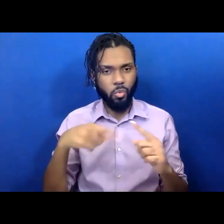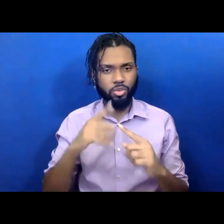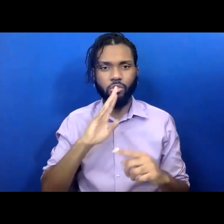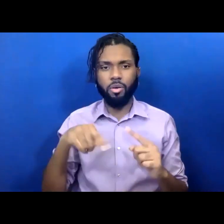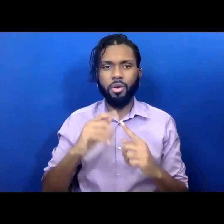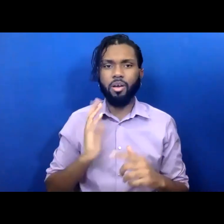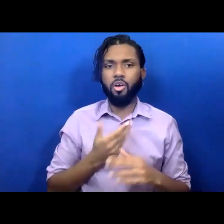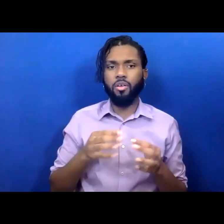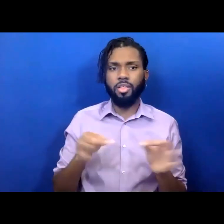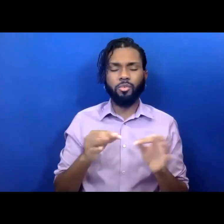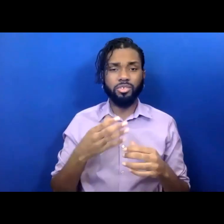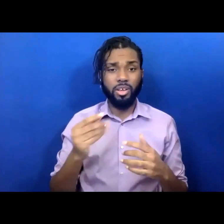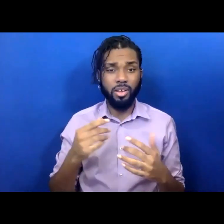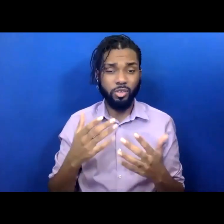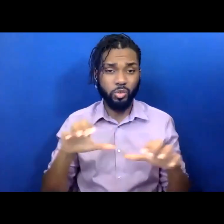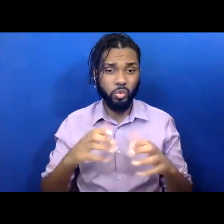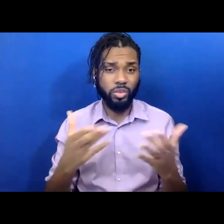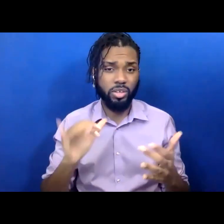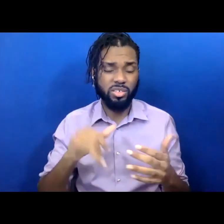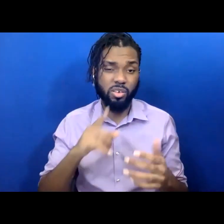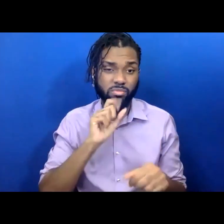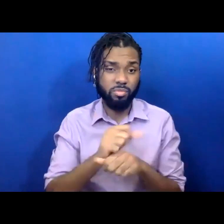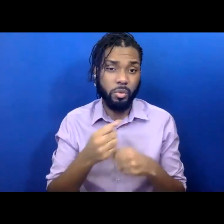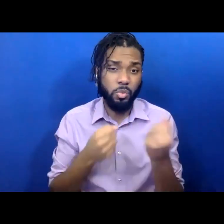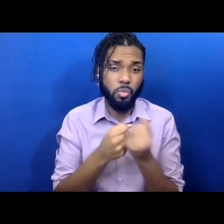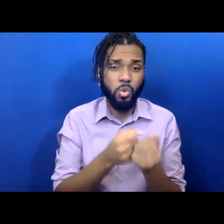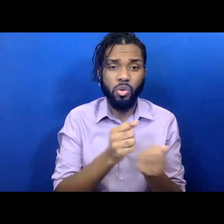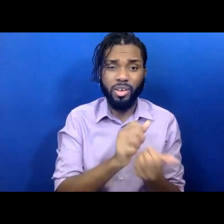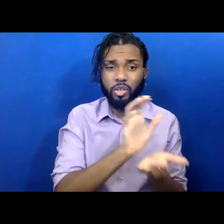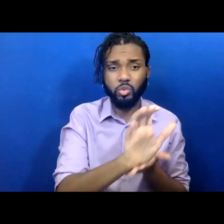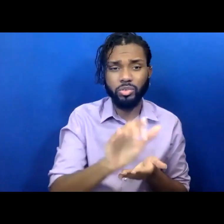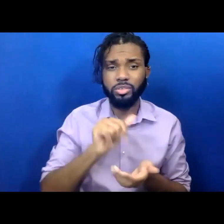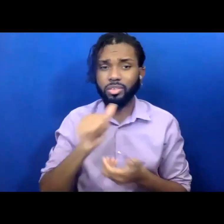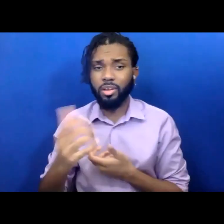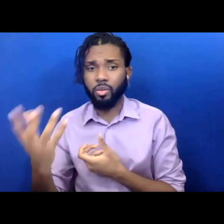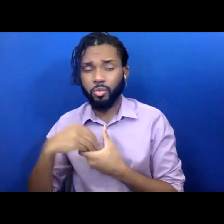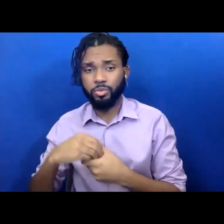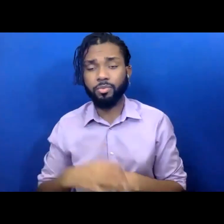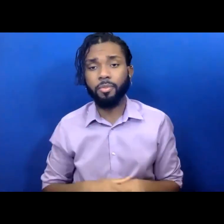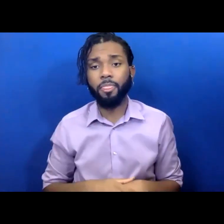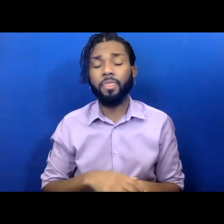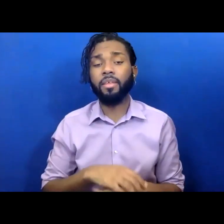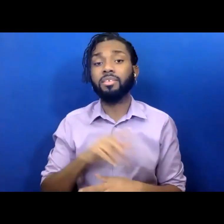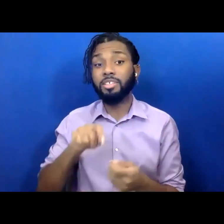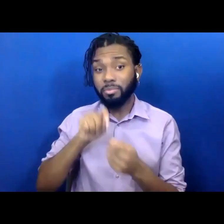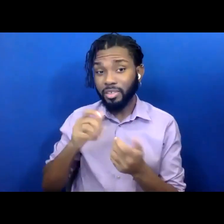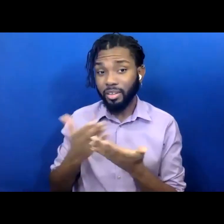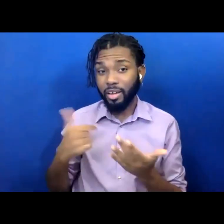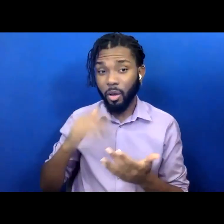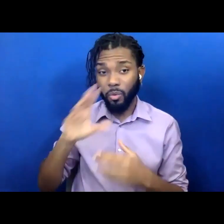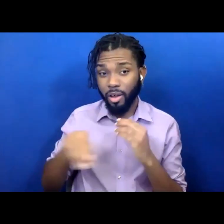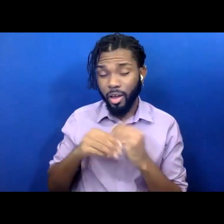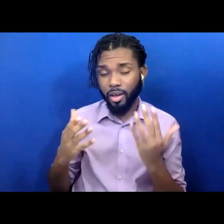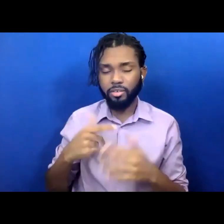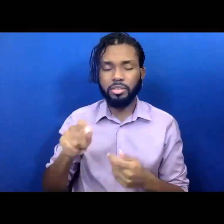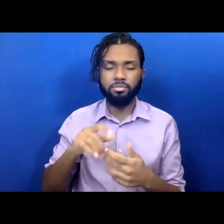things that in fact, I think, promote exclusion rather than inclusion. The specific thing that I would add now, the specific new content, would be a discussion